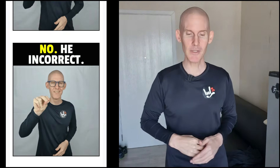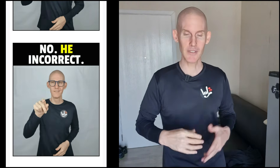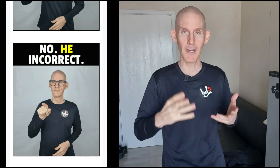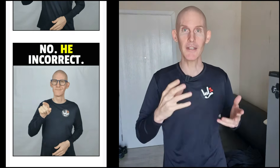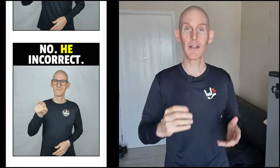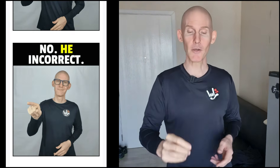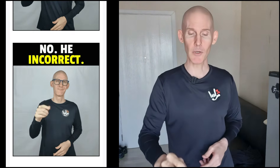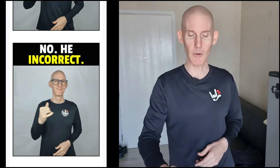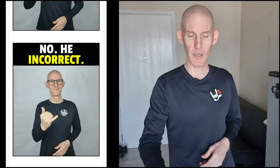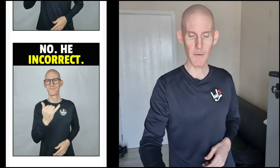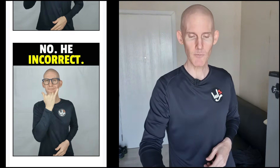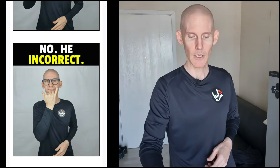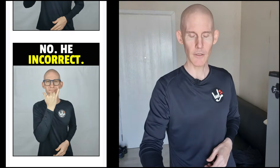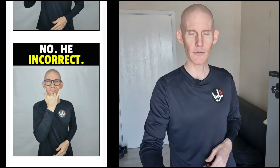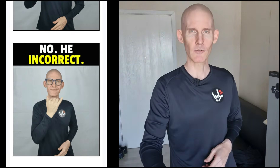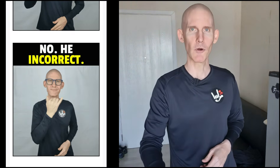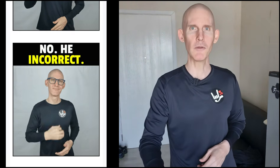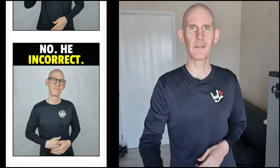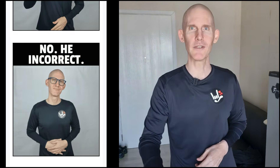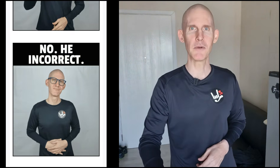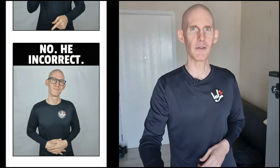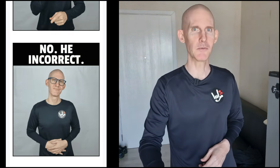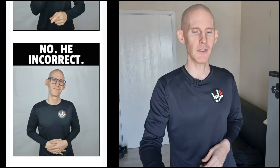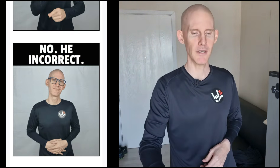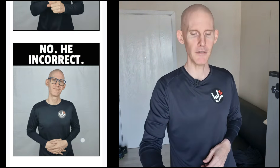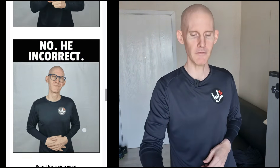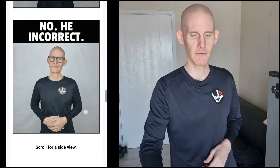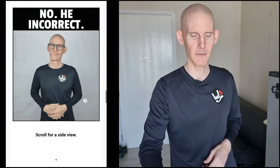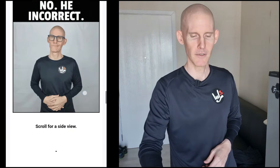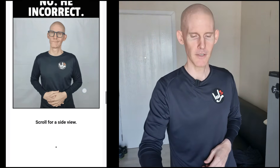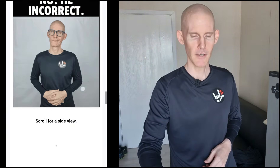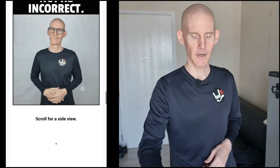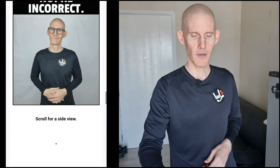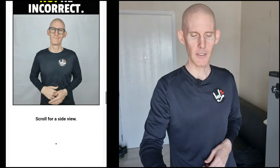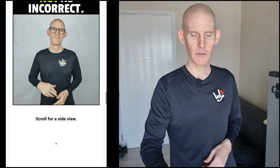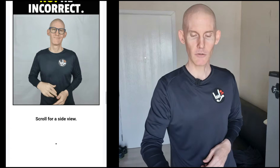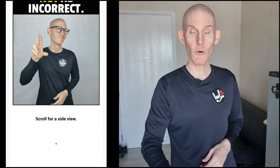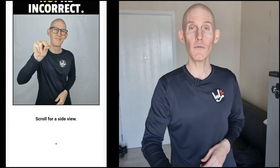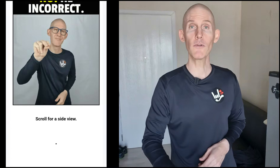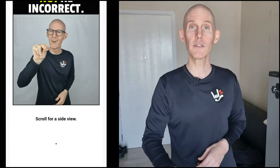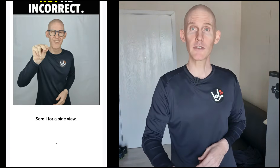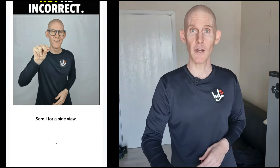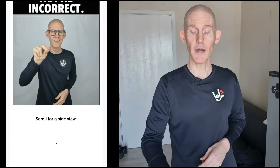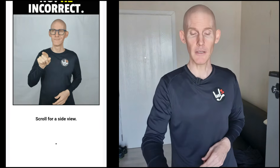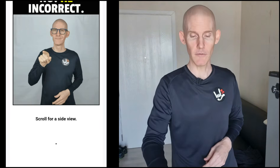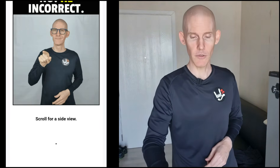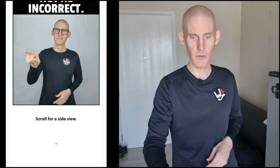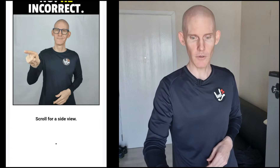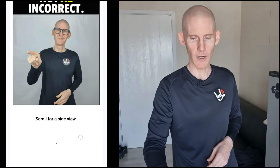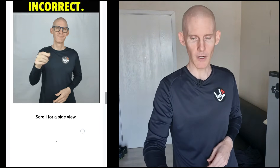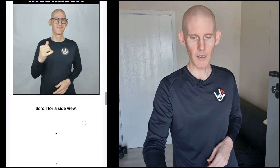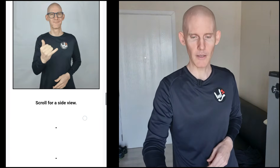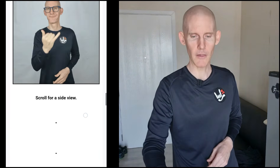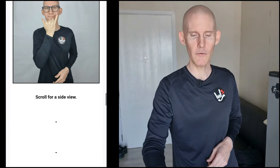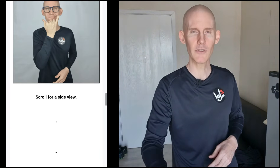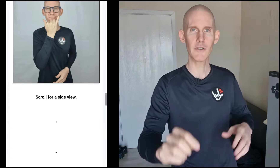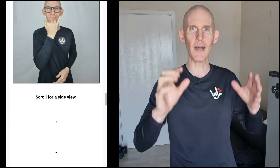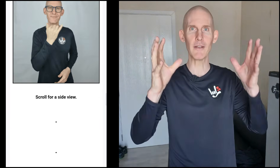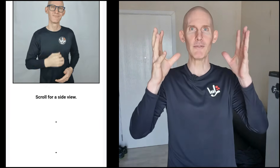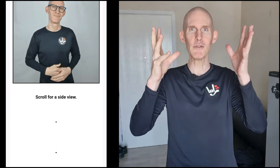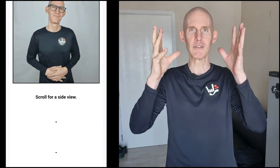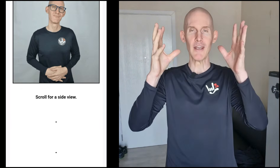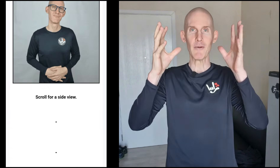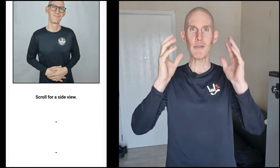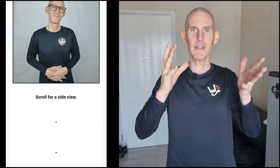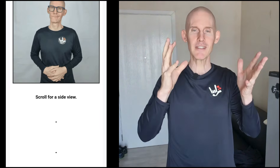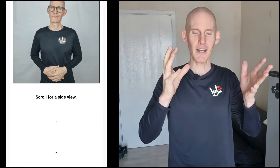Okay, so we signed it a little bit quicker. Let's scroll and see what else we have. All right, scroll for a side view. Aha, I love